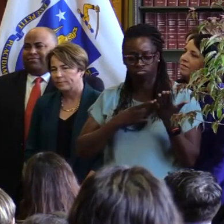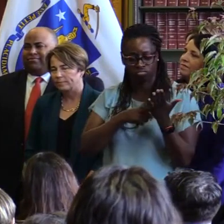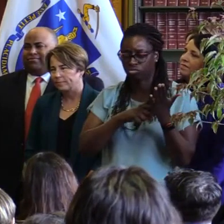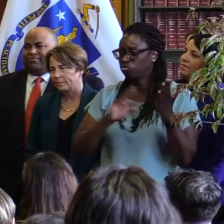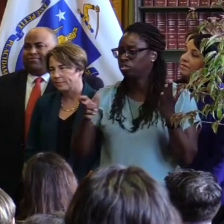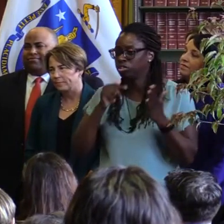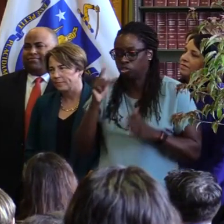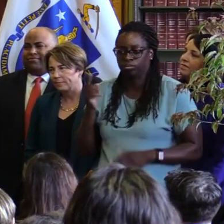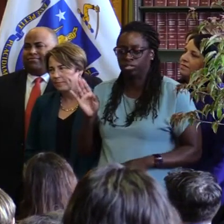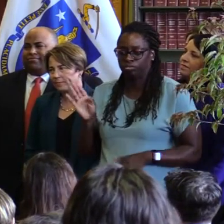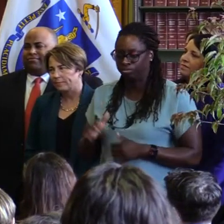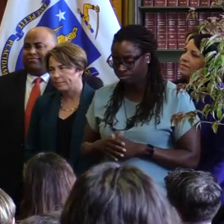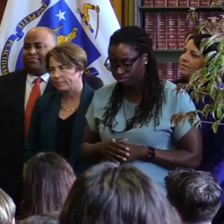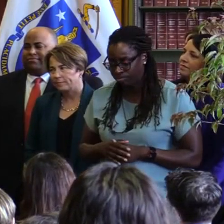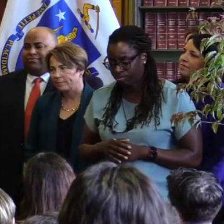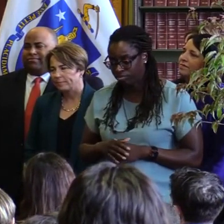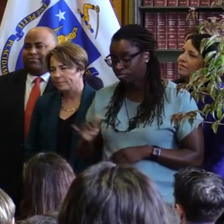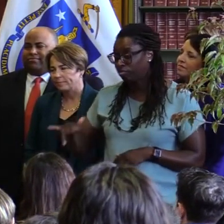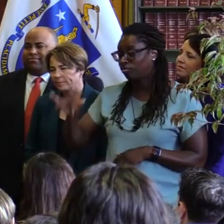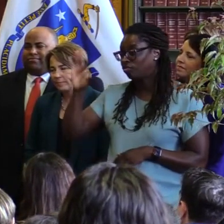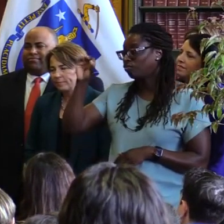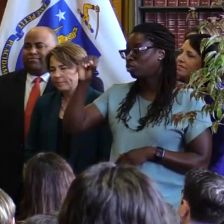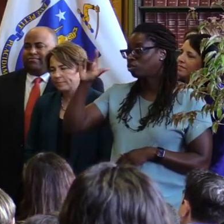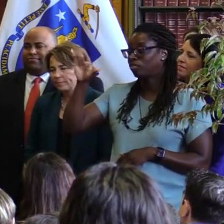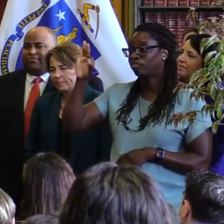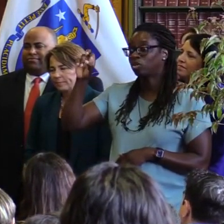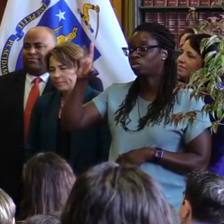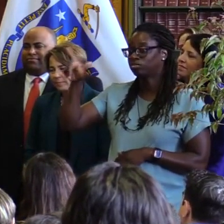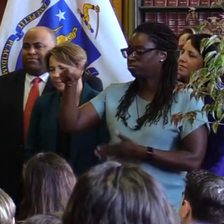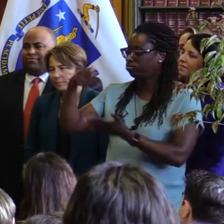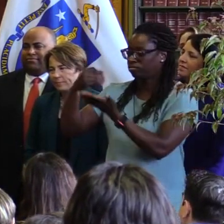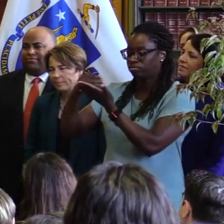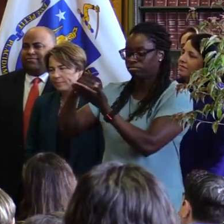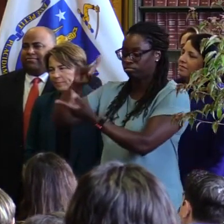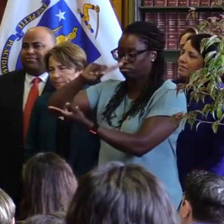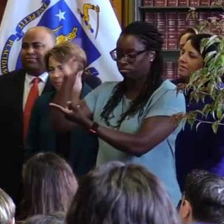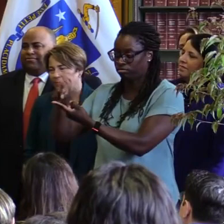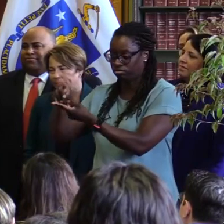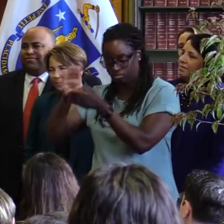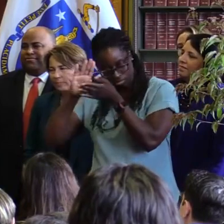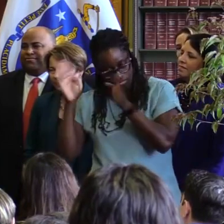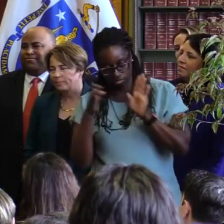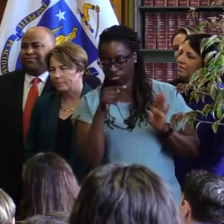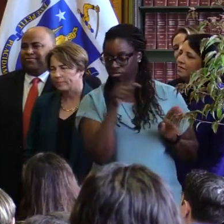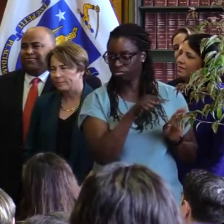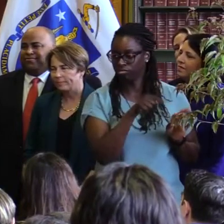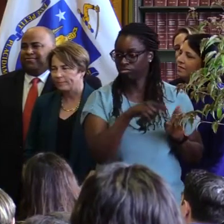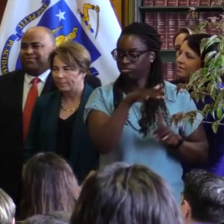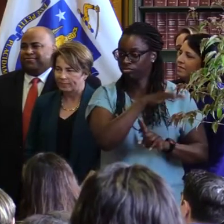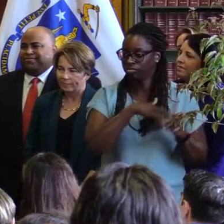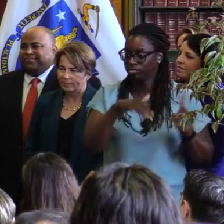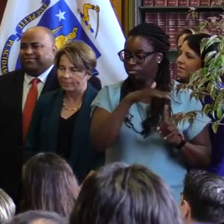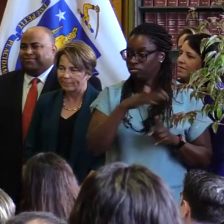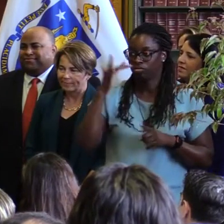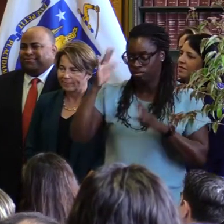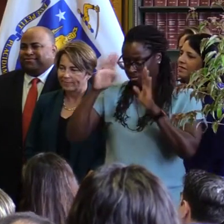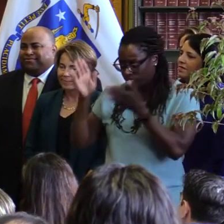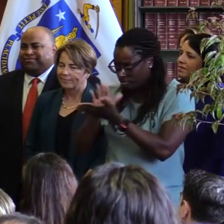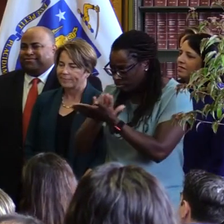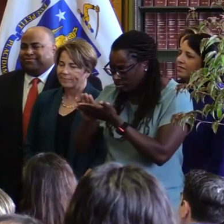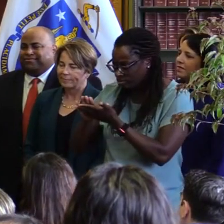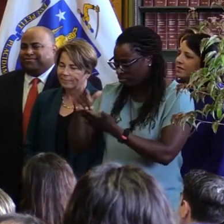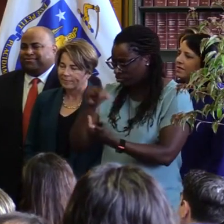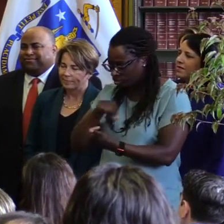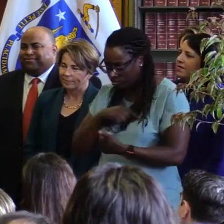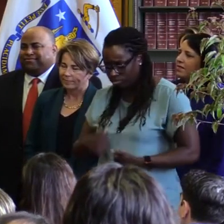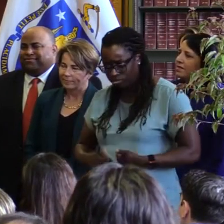of those critical intersections where climate, quality of life, health equity, and economic justice meet. And we're so grateful that leaders